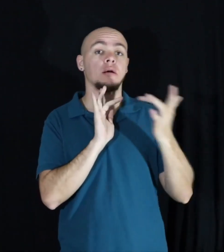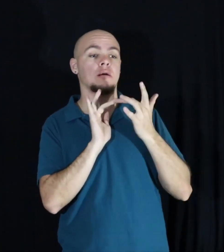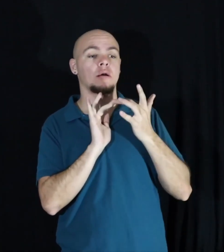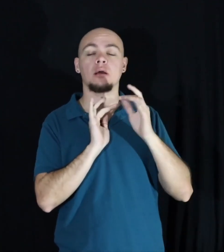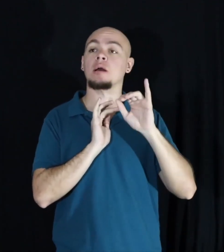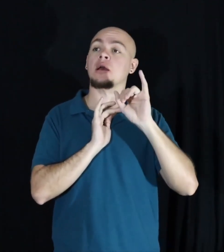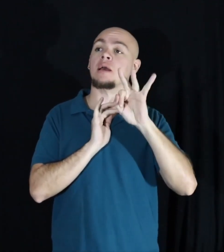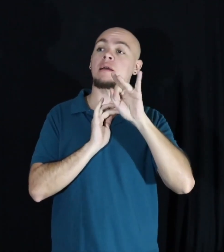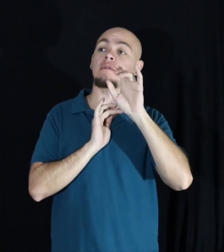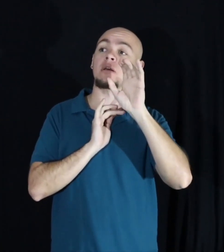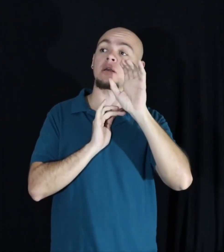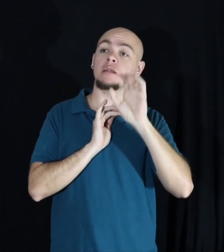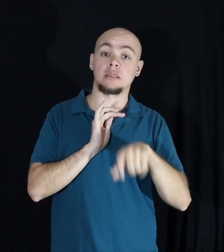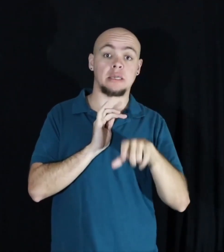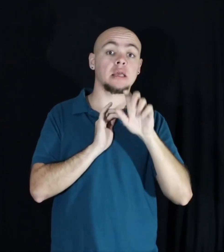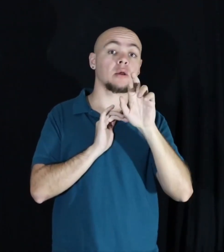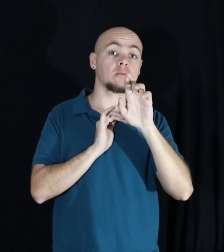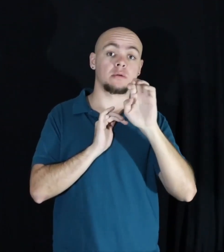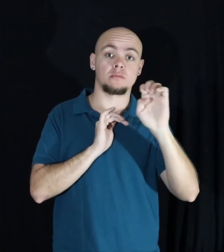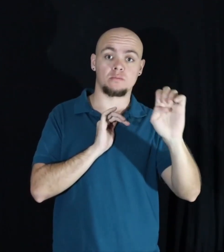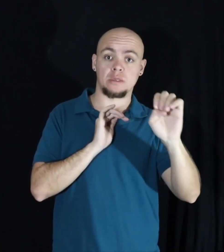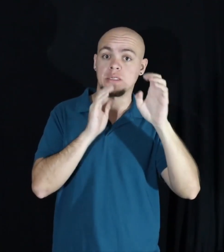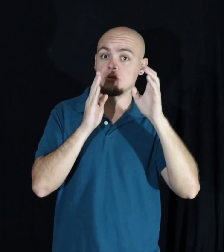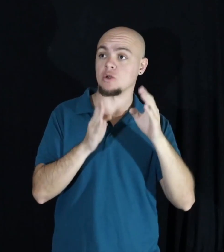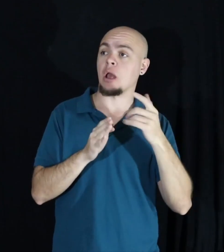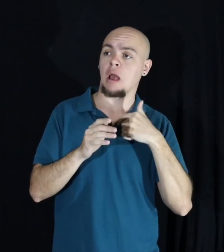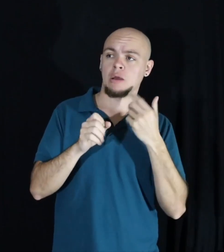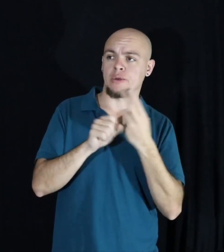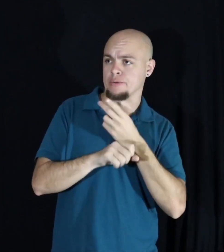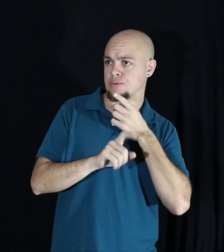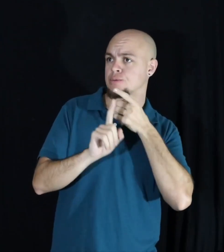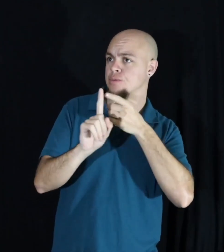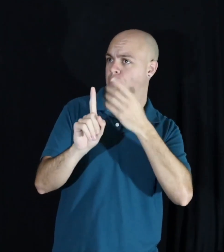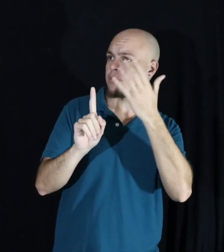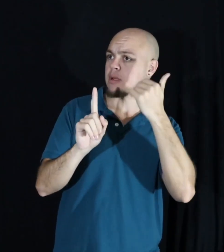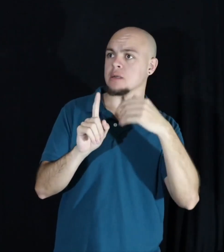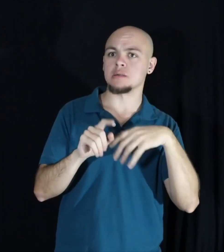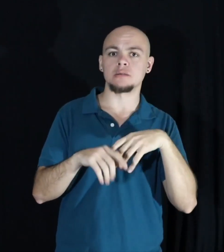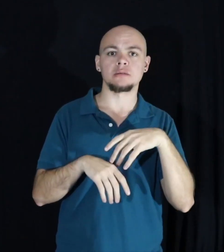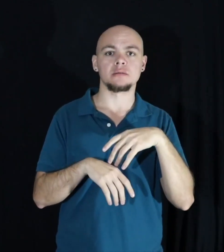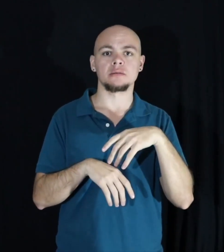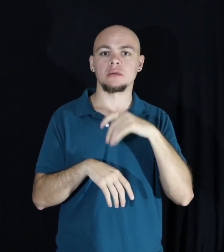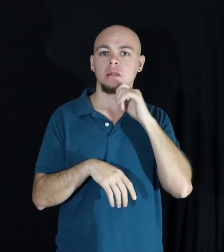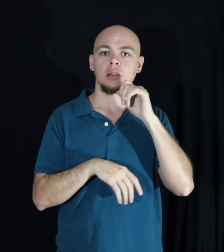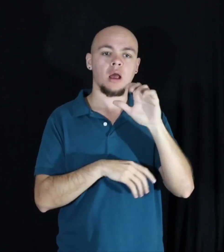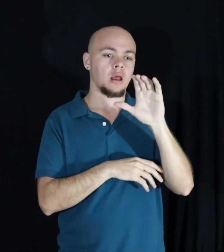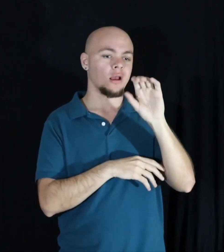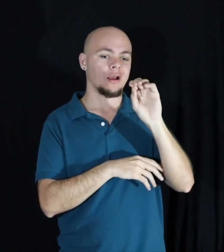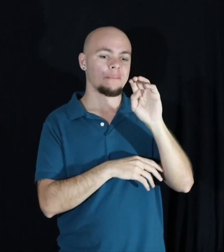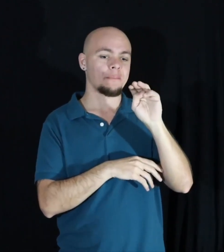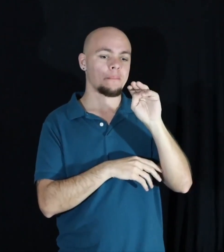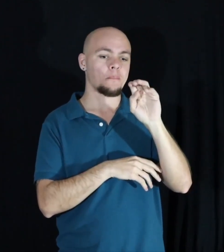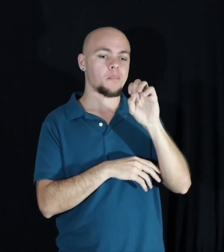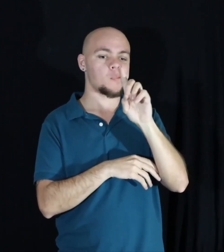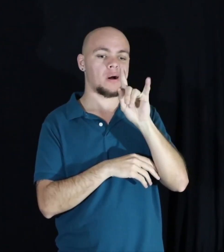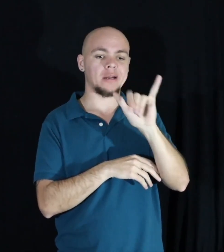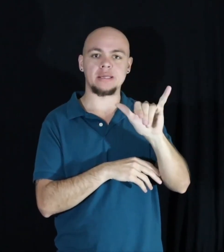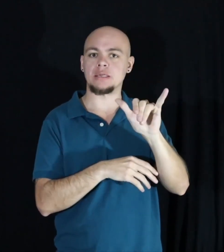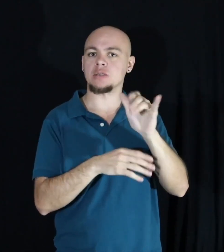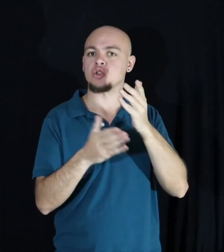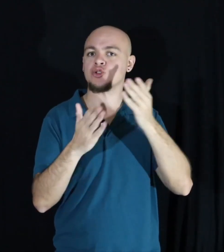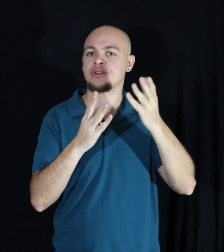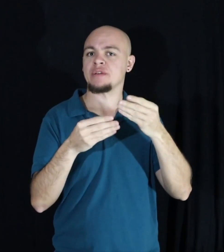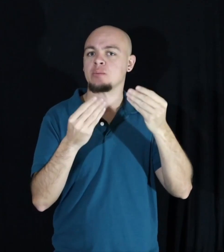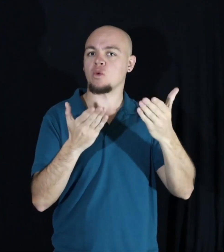if they ever needed a real estate transaction, I would be the one that they used because I wasn't just a commodity anymore of a service. They knew tons of people that sold